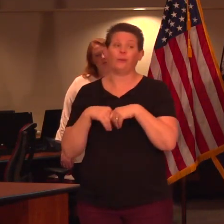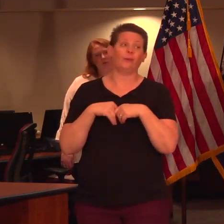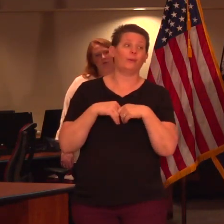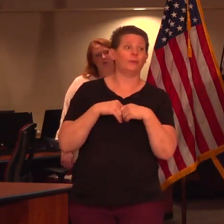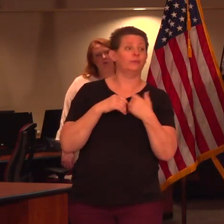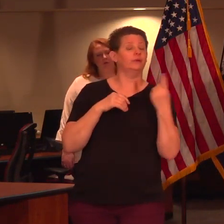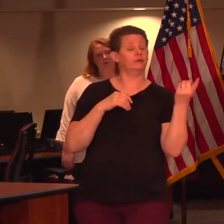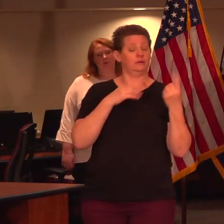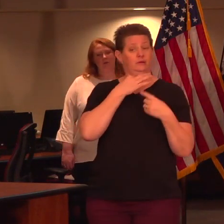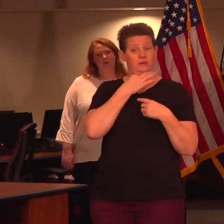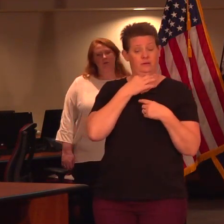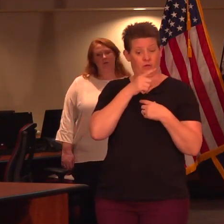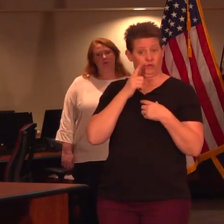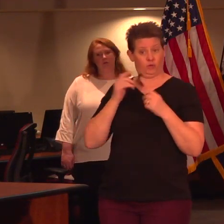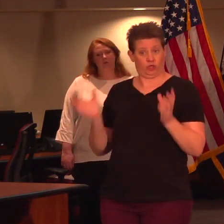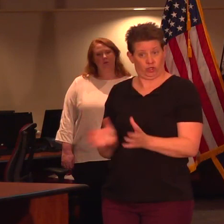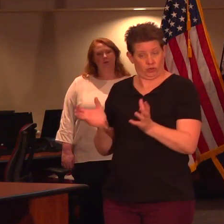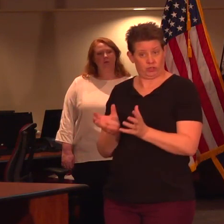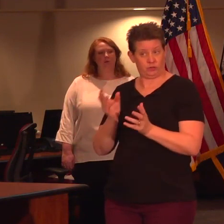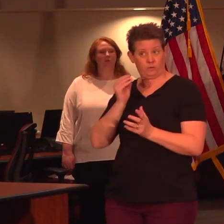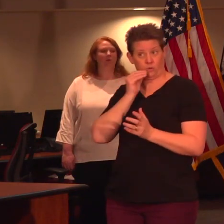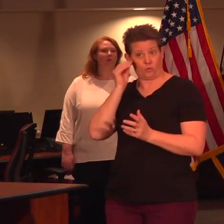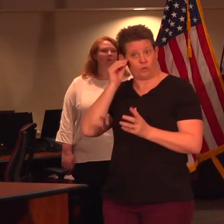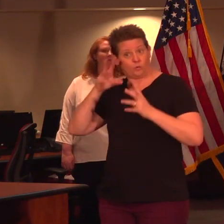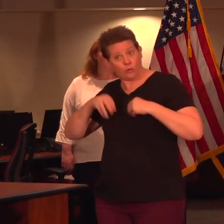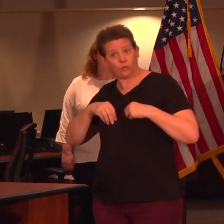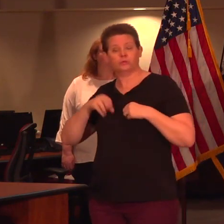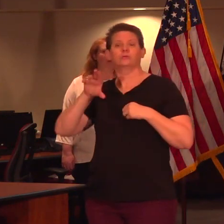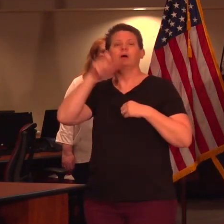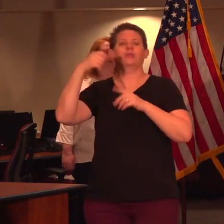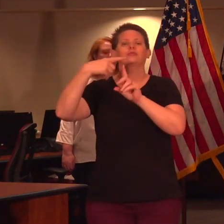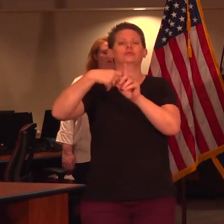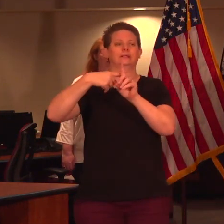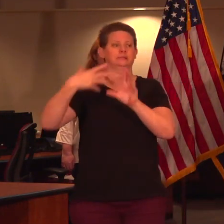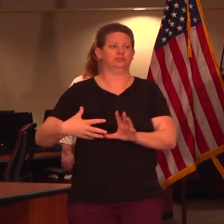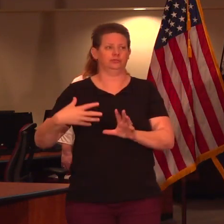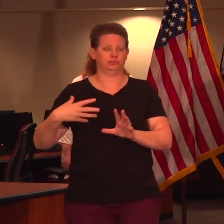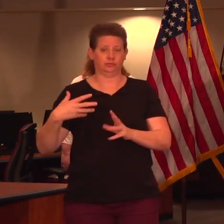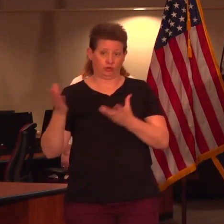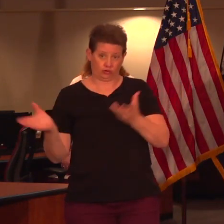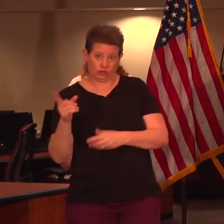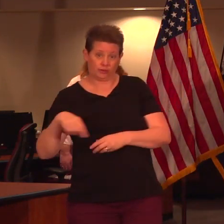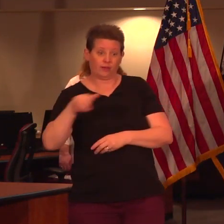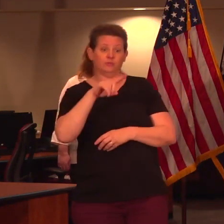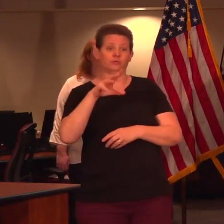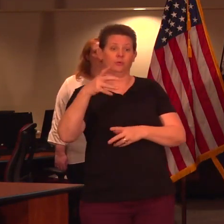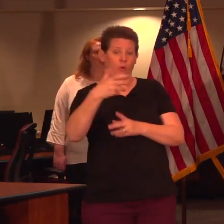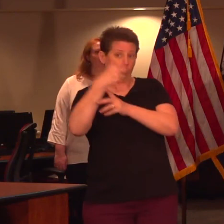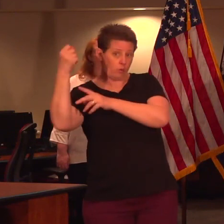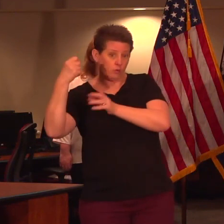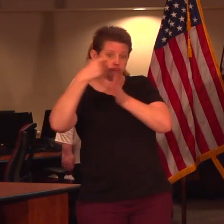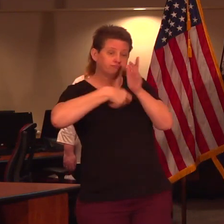are you encouraging homeowners and or folks renting to other people to hold off on charging them rent,